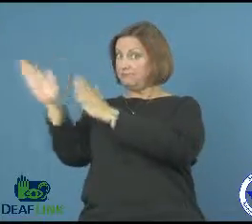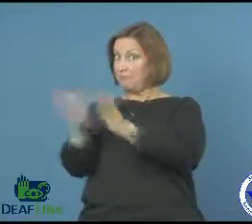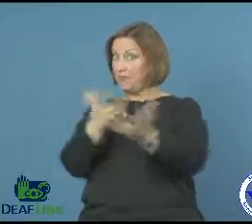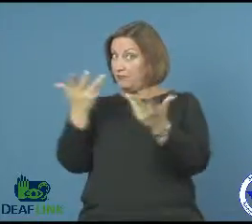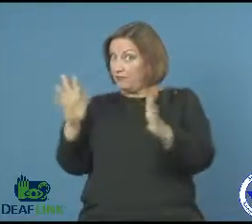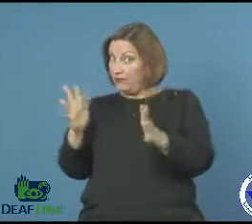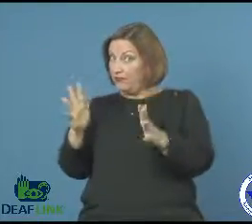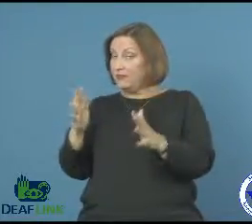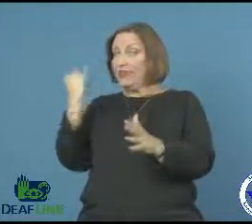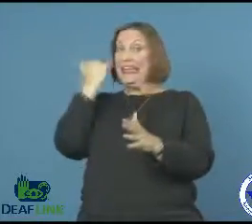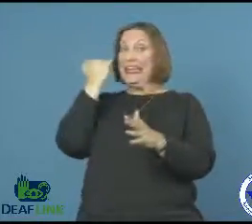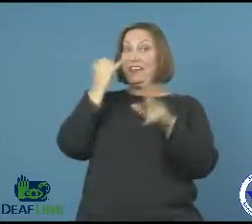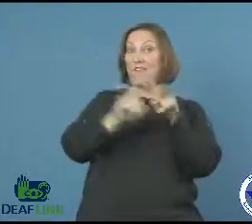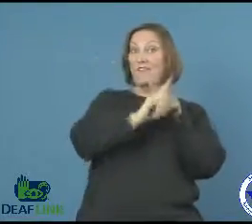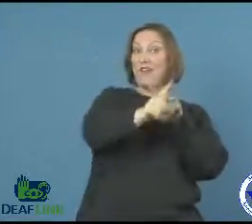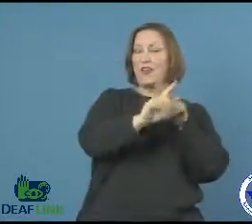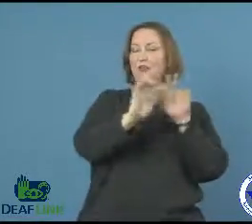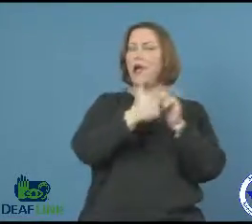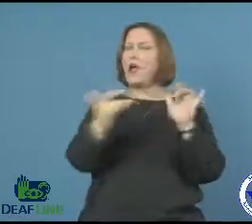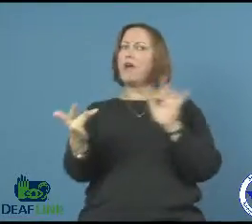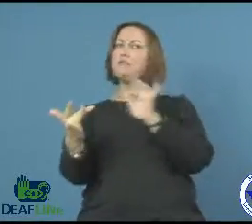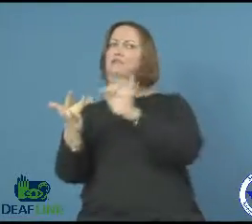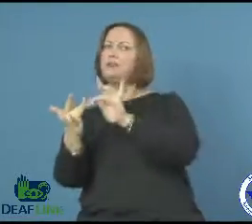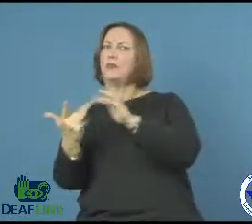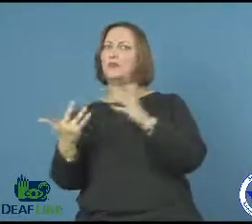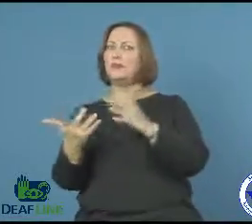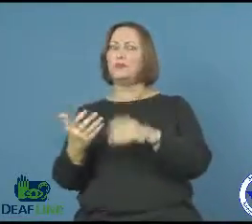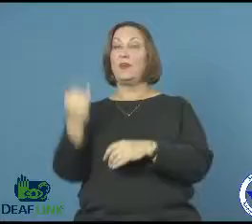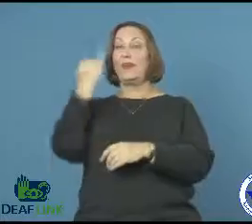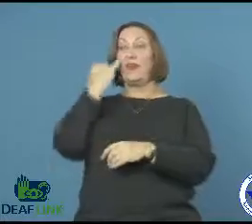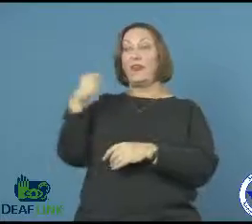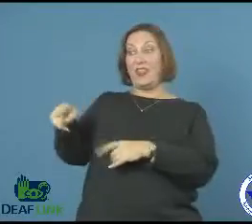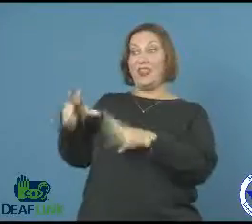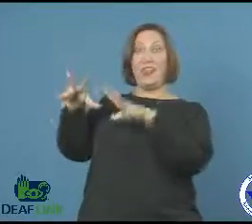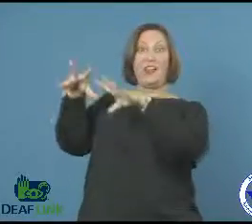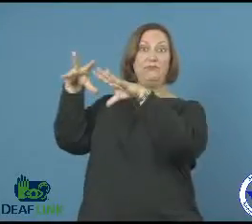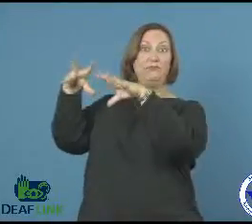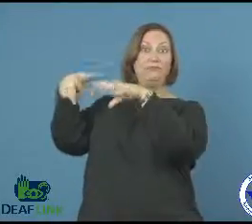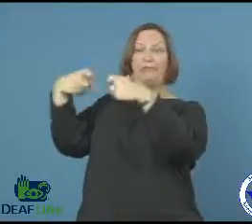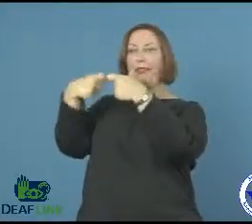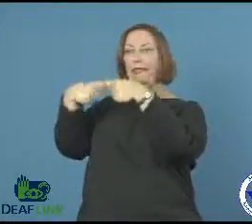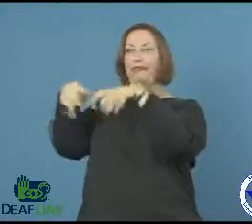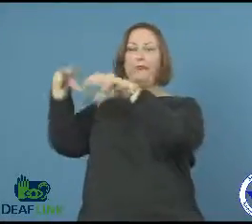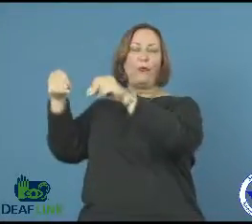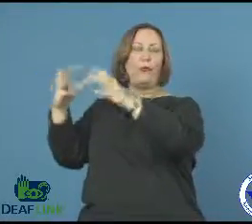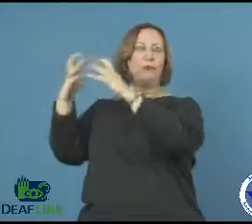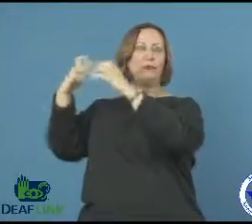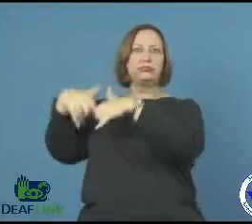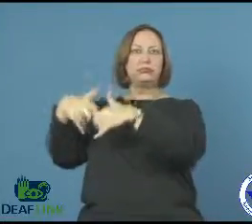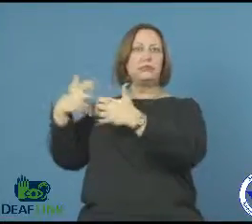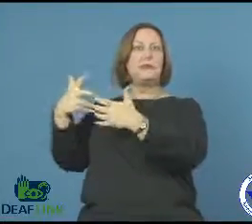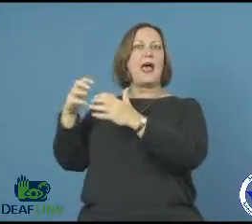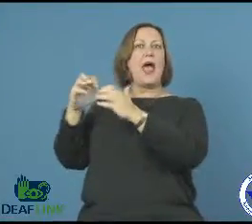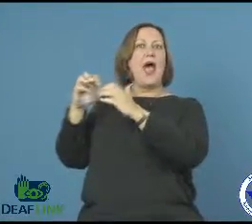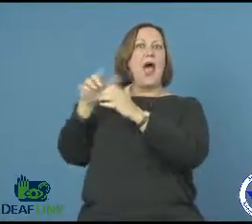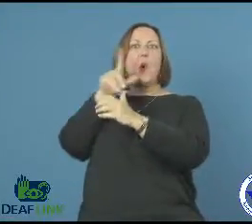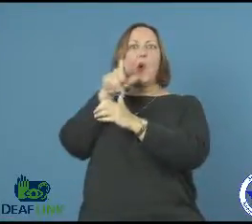them in an emergency. Work with them to identify backup service providers.